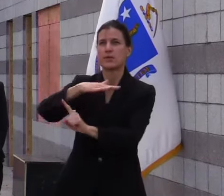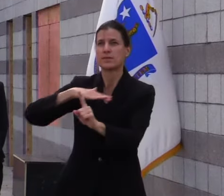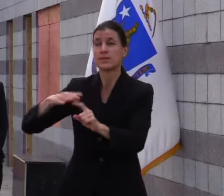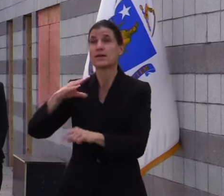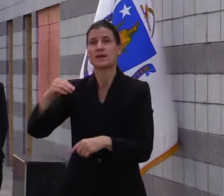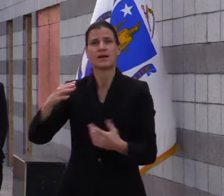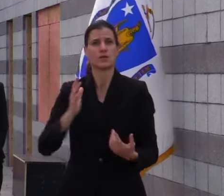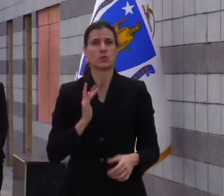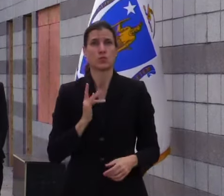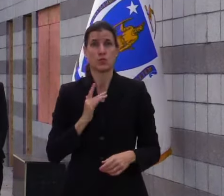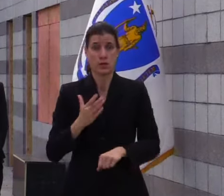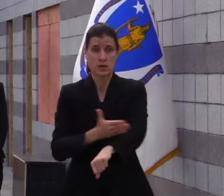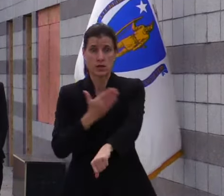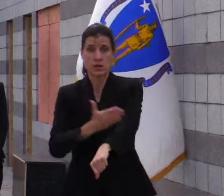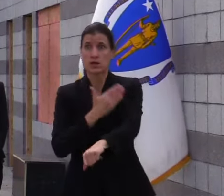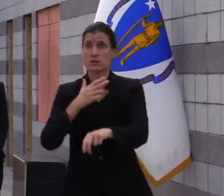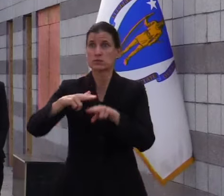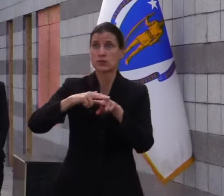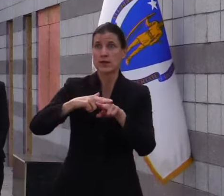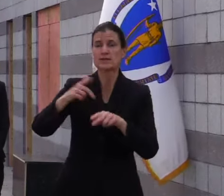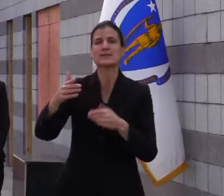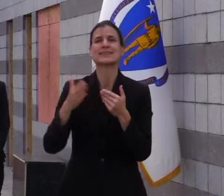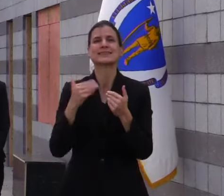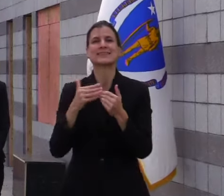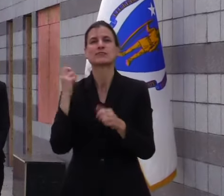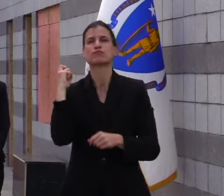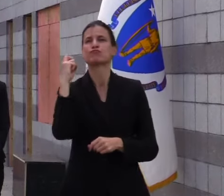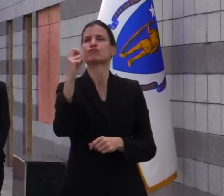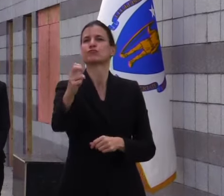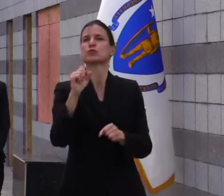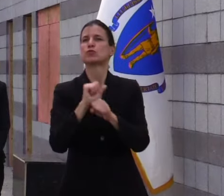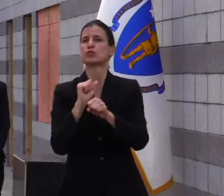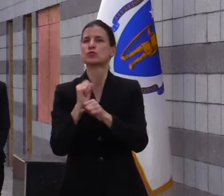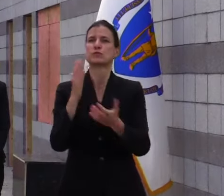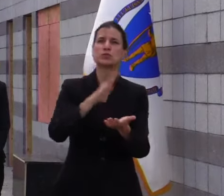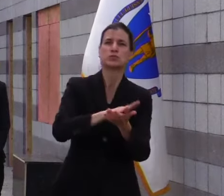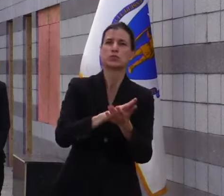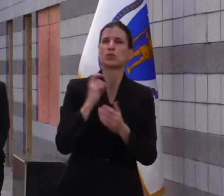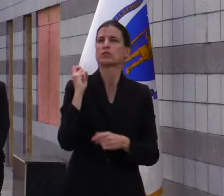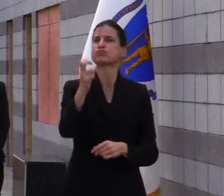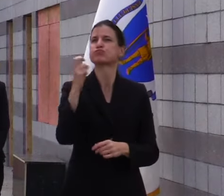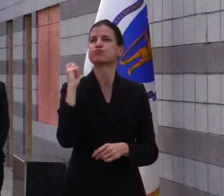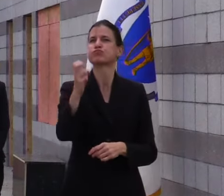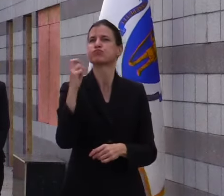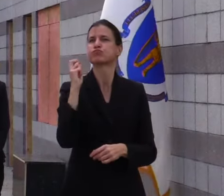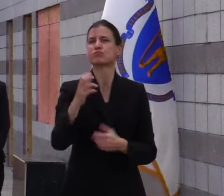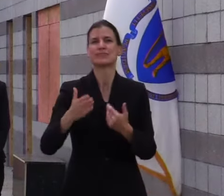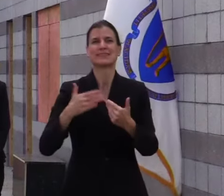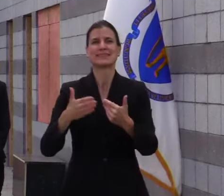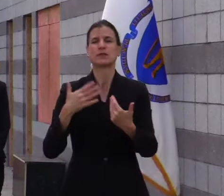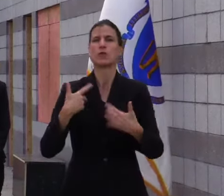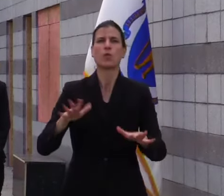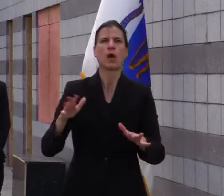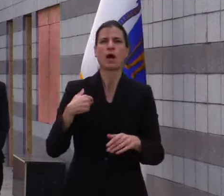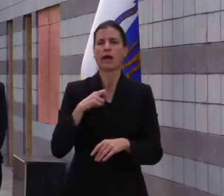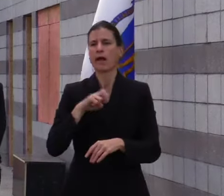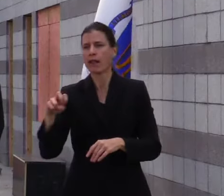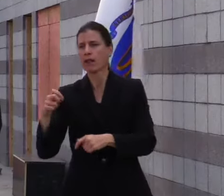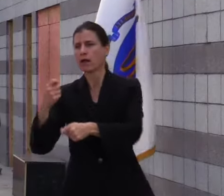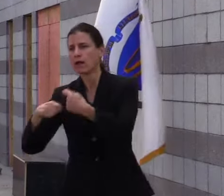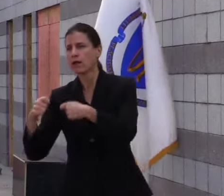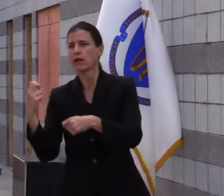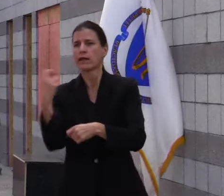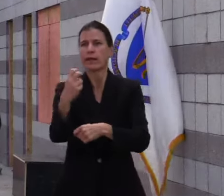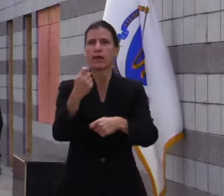bring to the travel patterns of so many people in Greater Boston. I want to thank